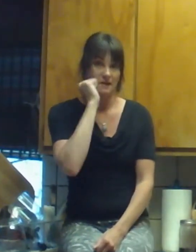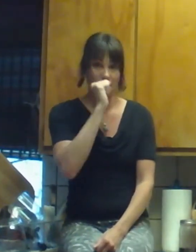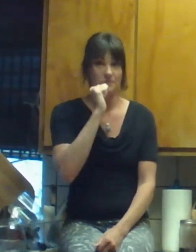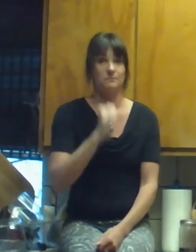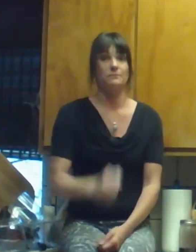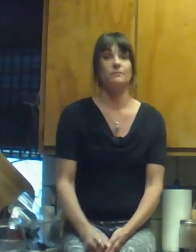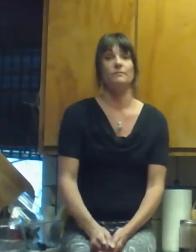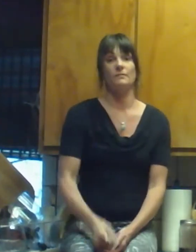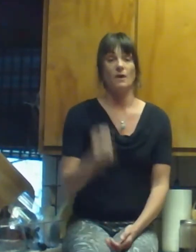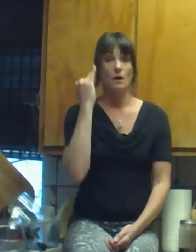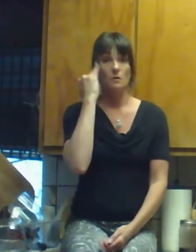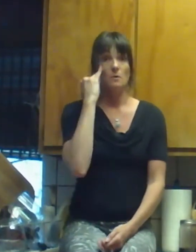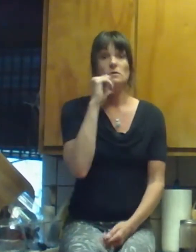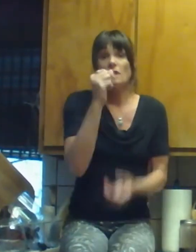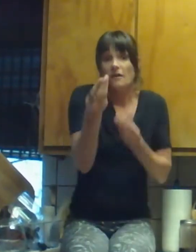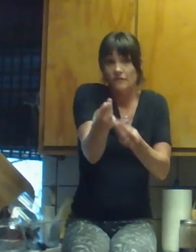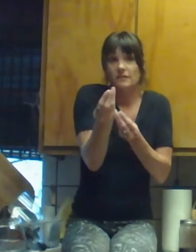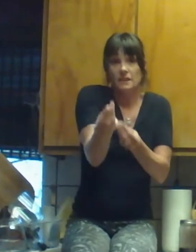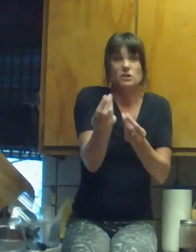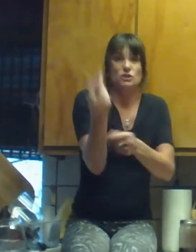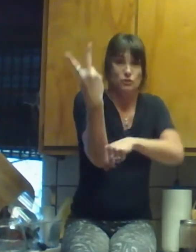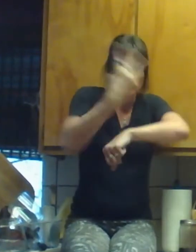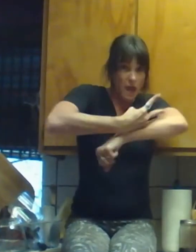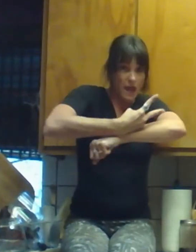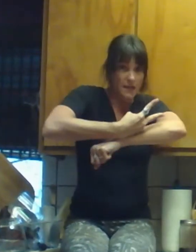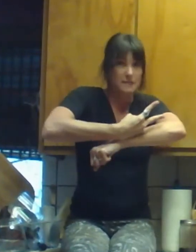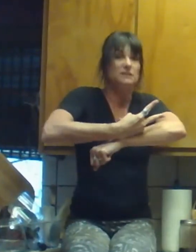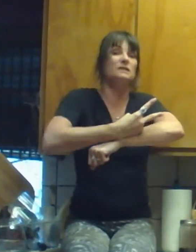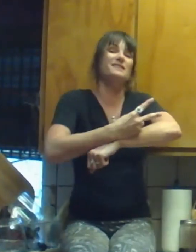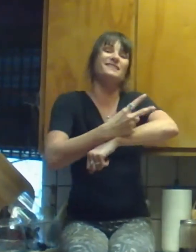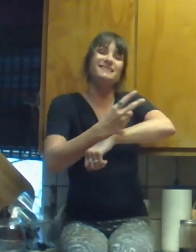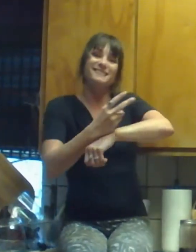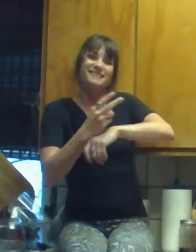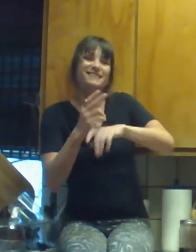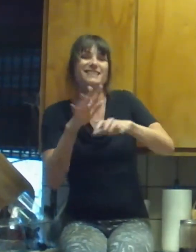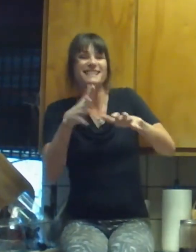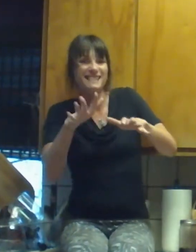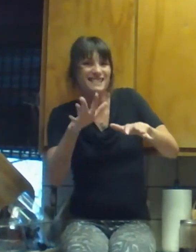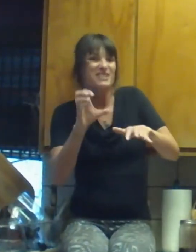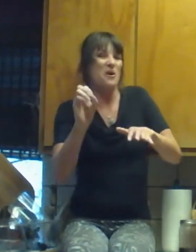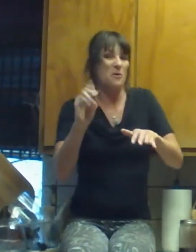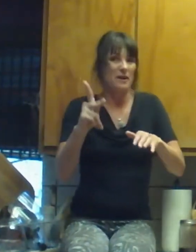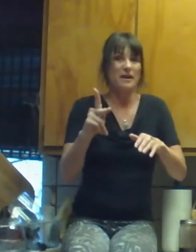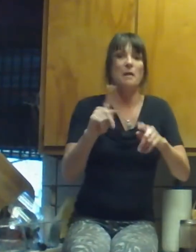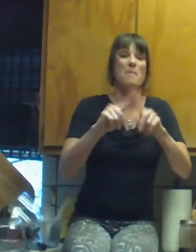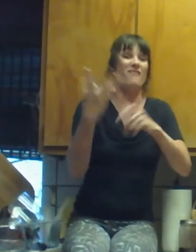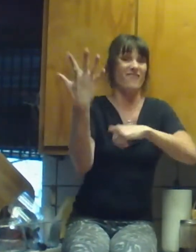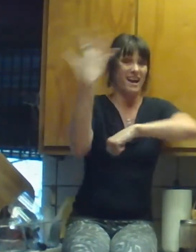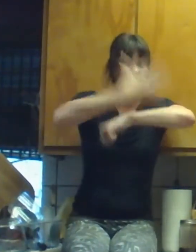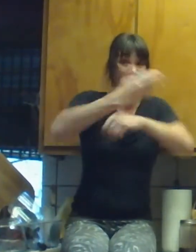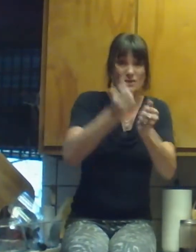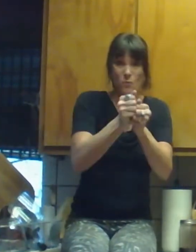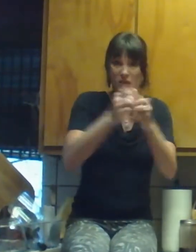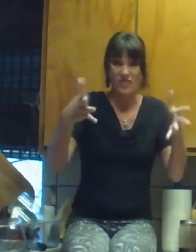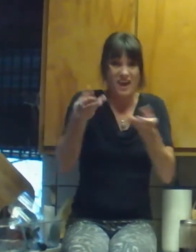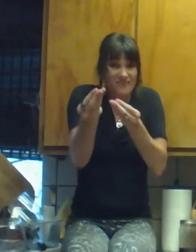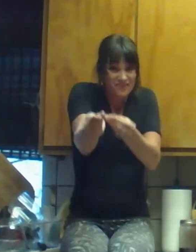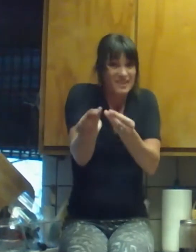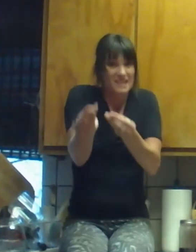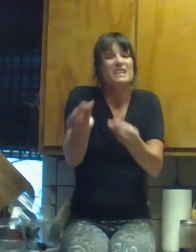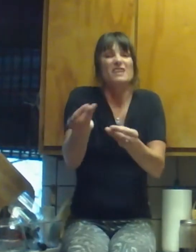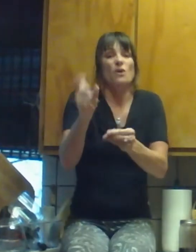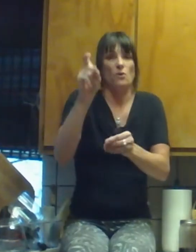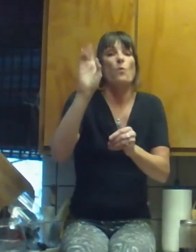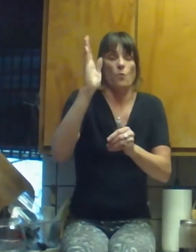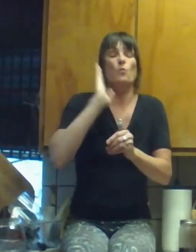If you go 2 days without feeding it, it's not going to be doing so well. If you go 5 days without feeding it, it'll probably die. So you got to keep feeding it